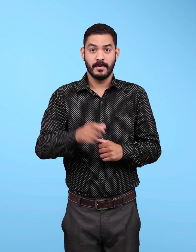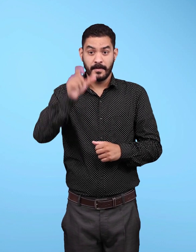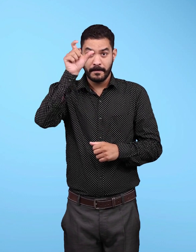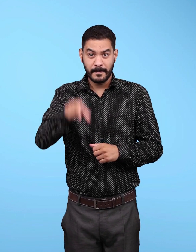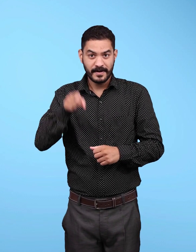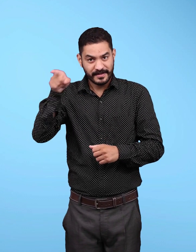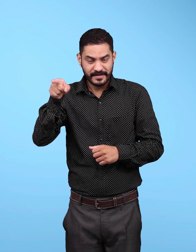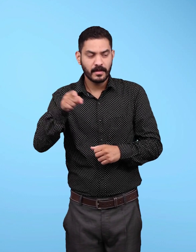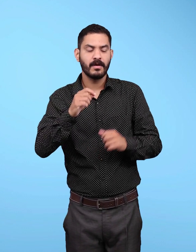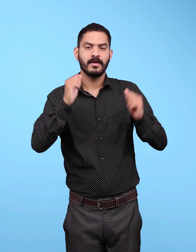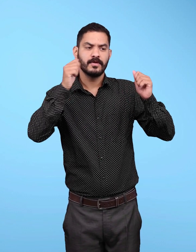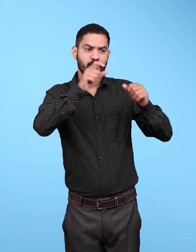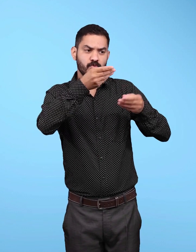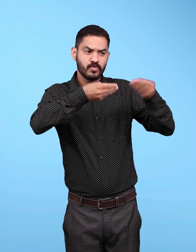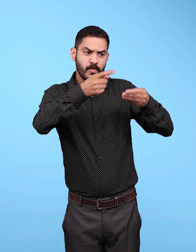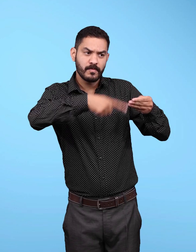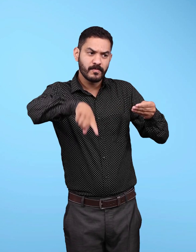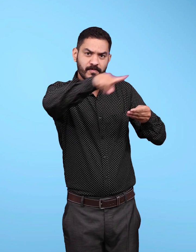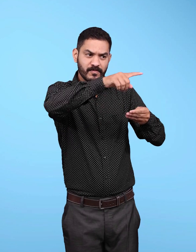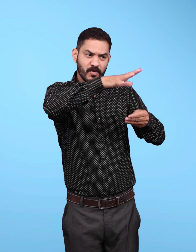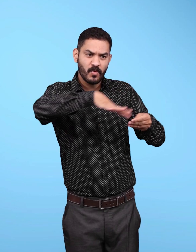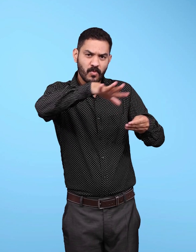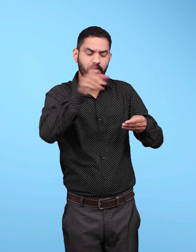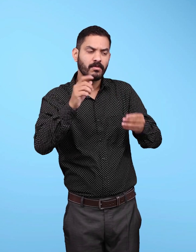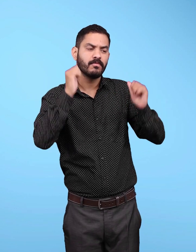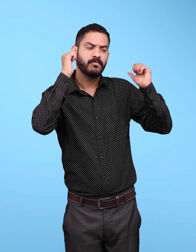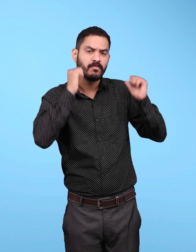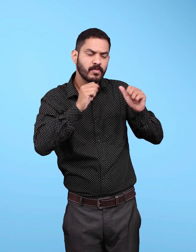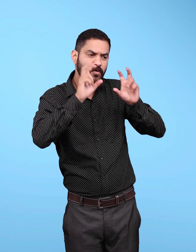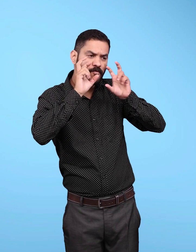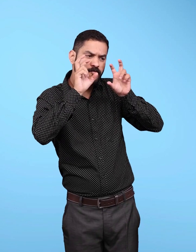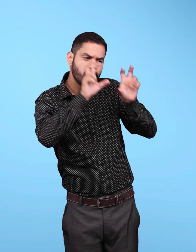Prabhakar sat watching the smiths at the local shop.